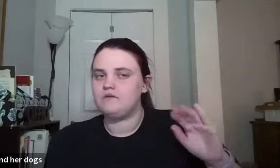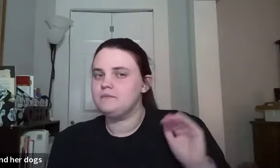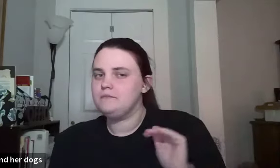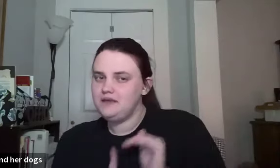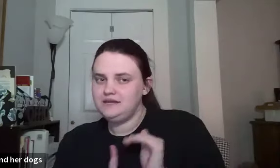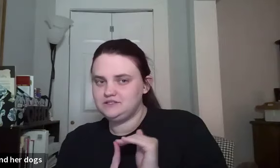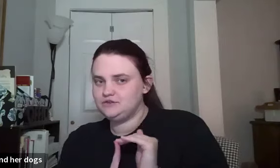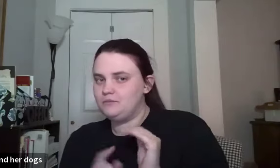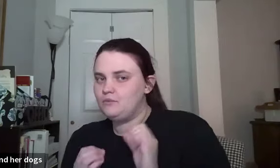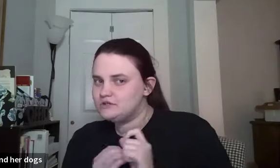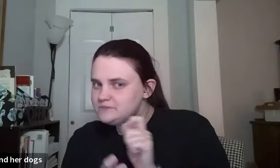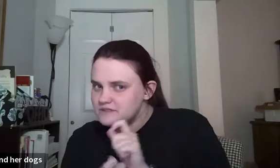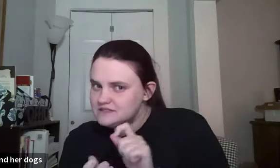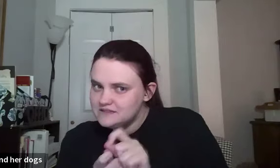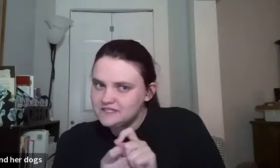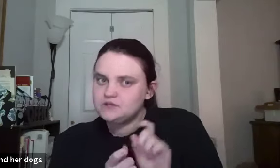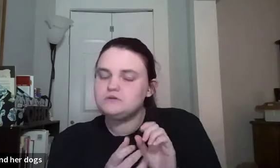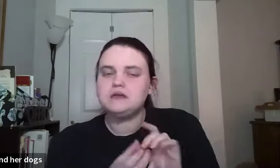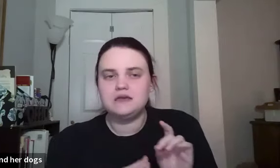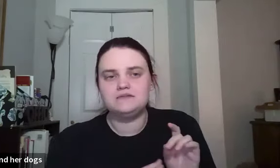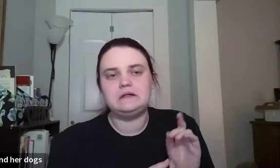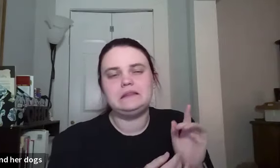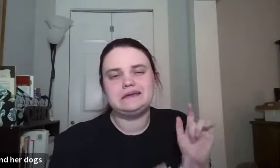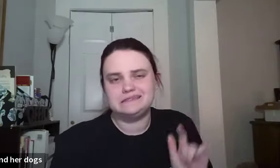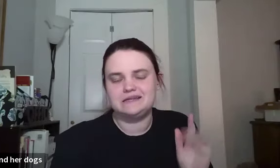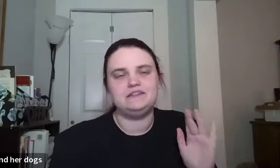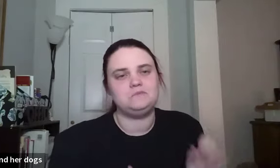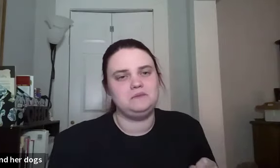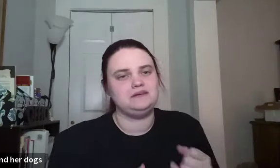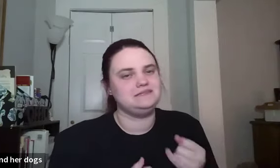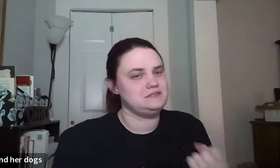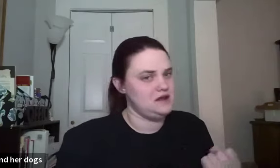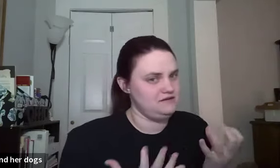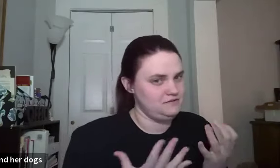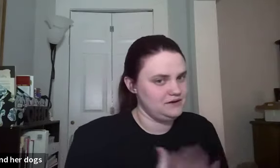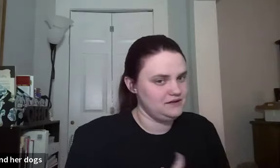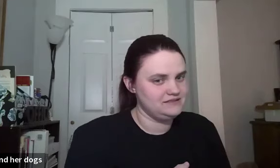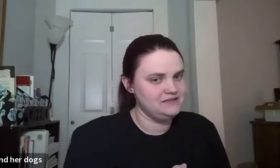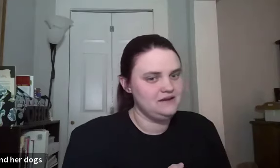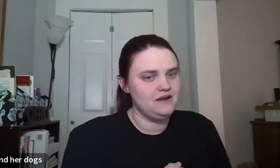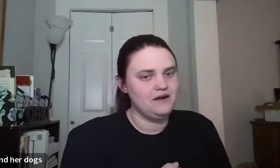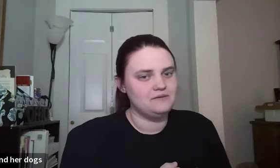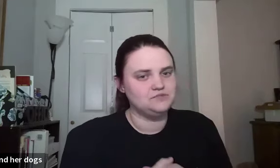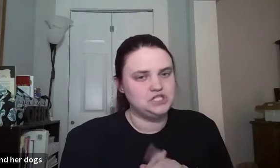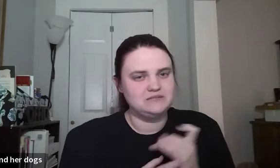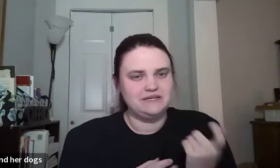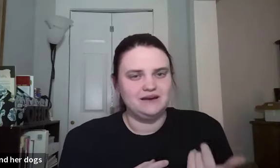a reminder, the more specific you get, the less likely there may be a sign for it. Just